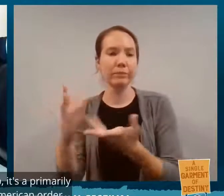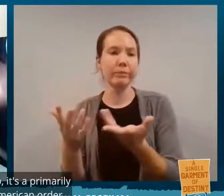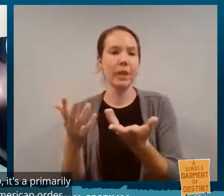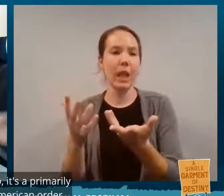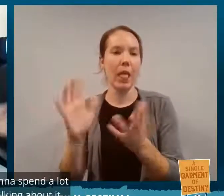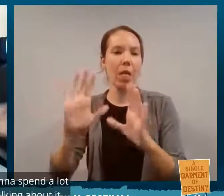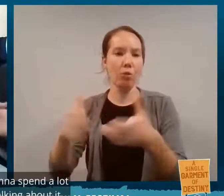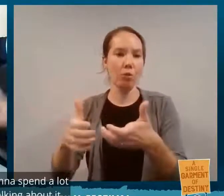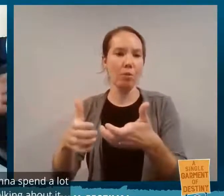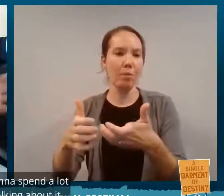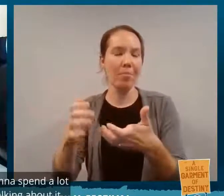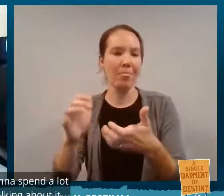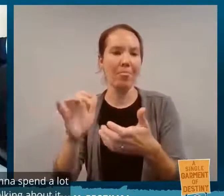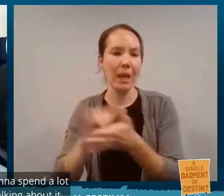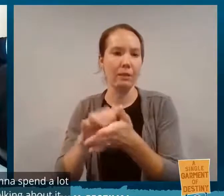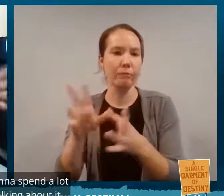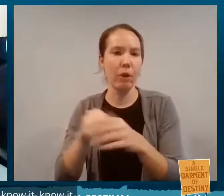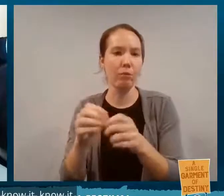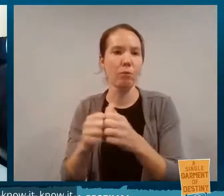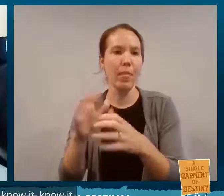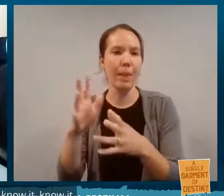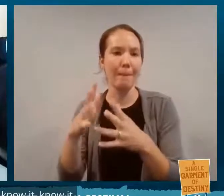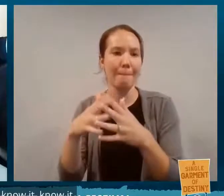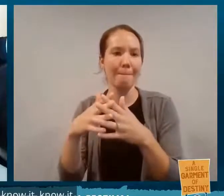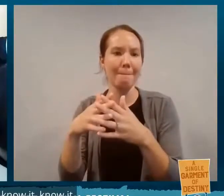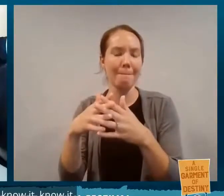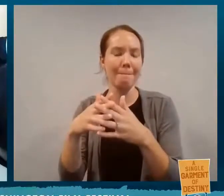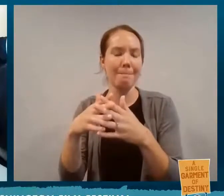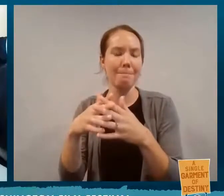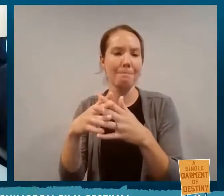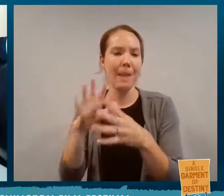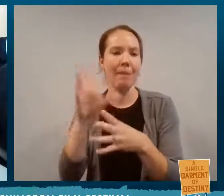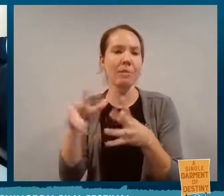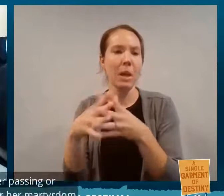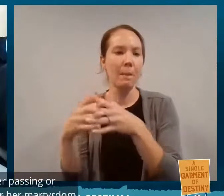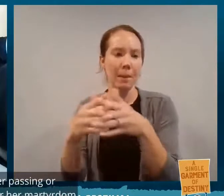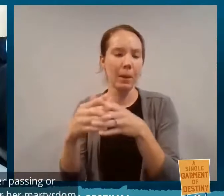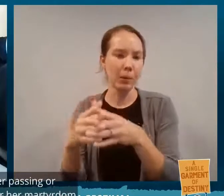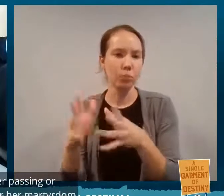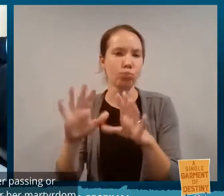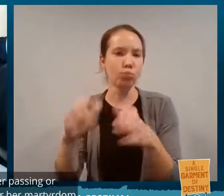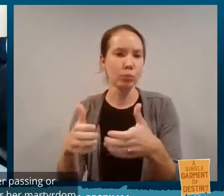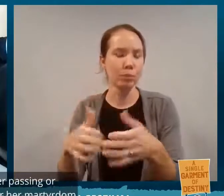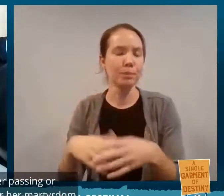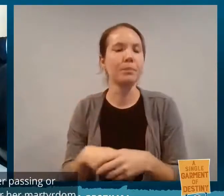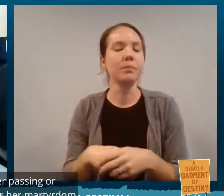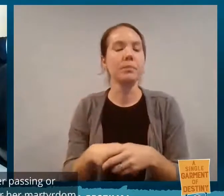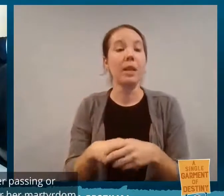primarily African-American organization. I'm not going to spend a lot of time talking about it. People who know it, know it. After her